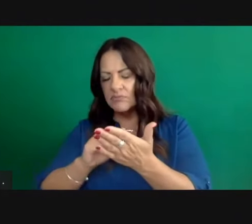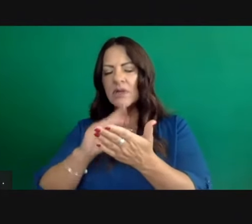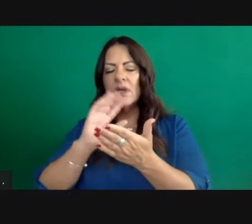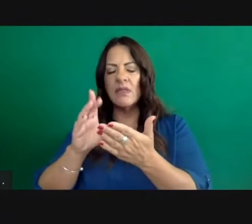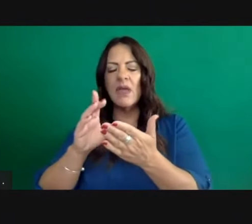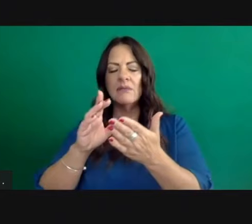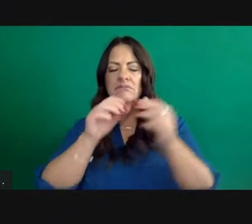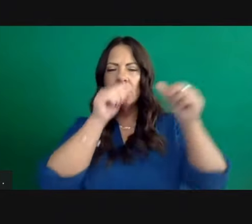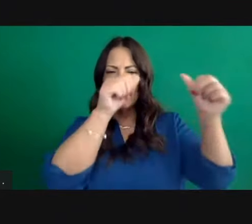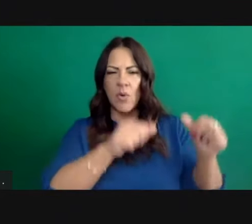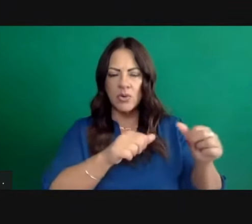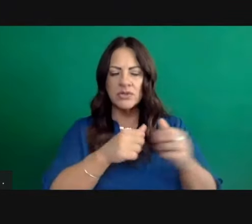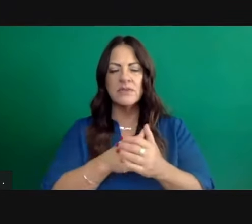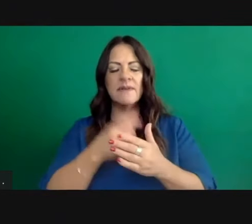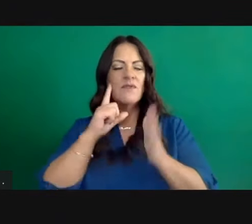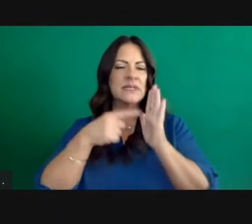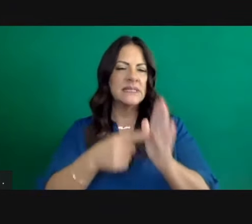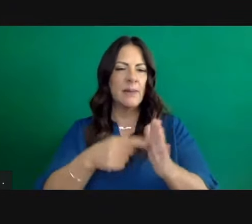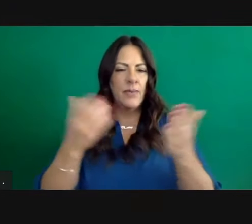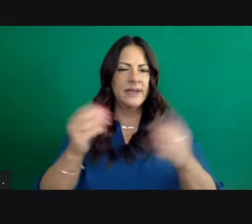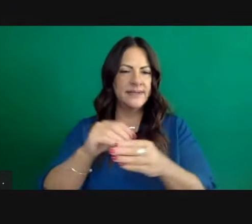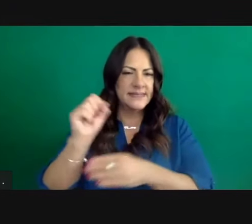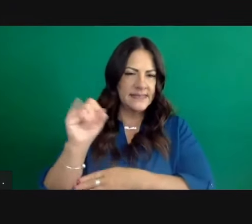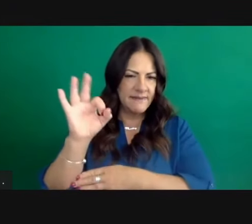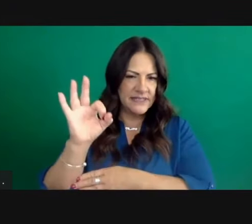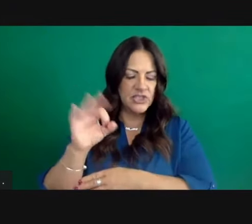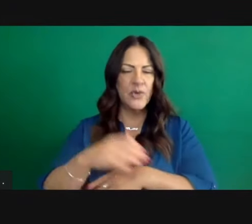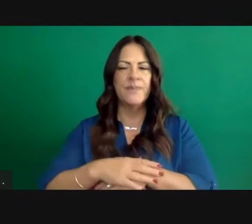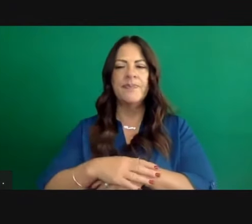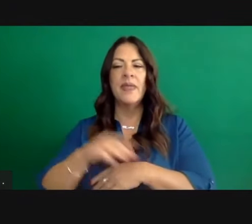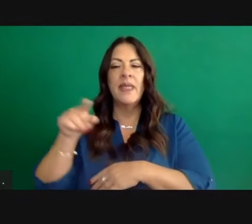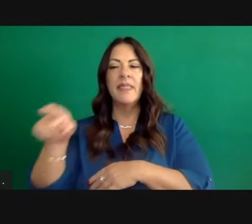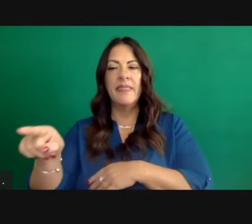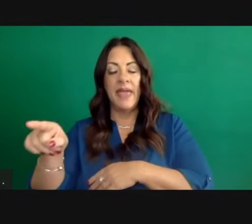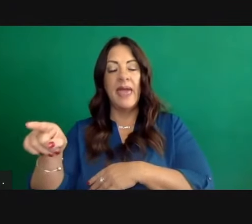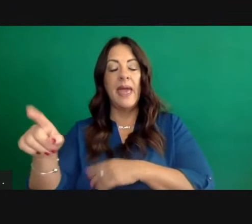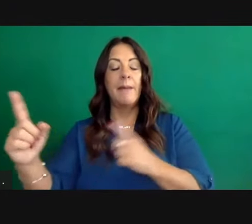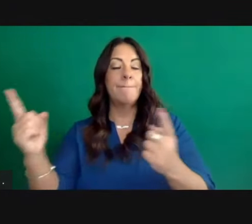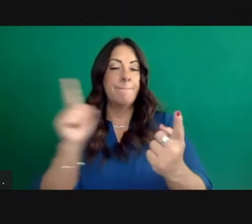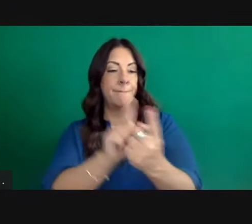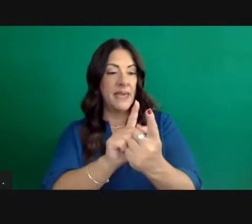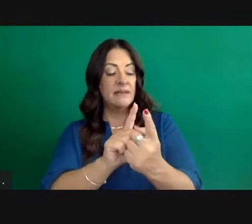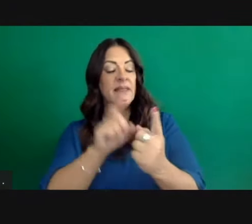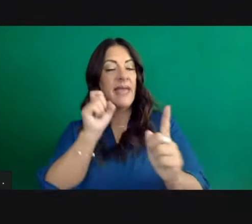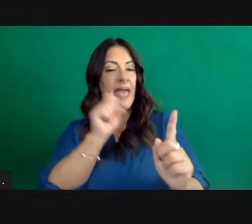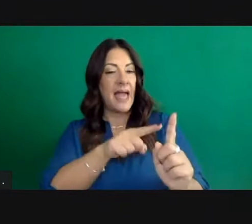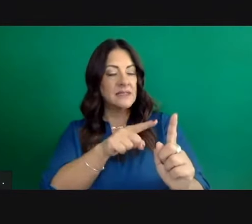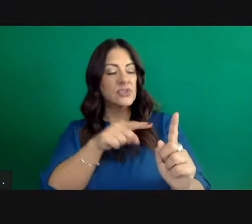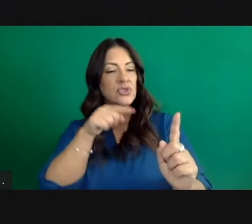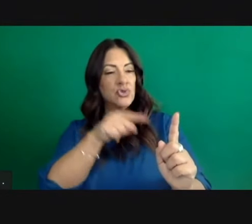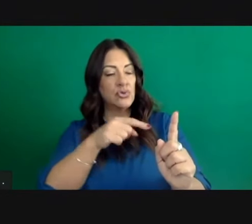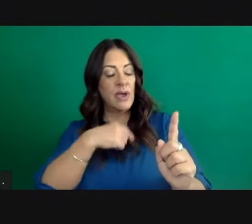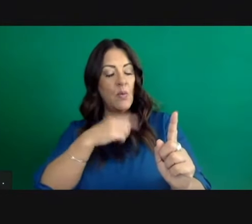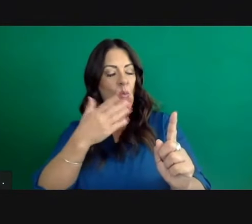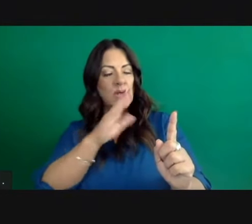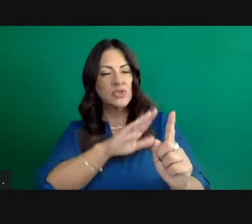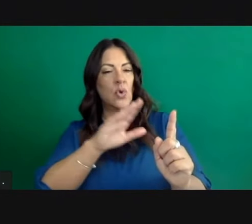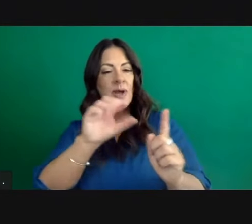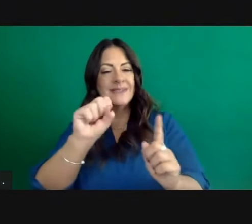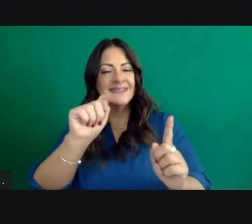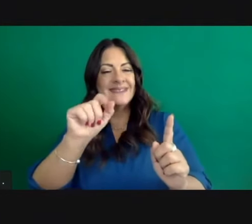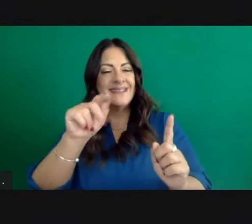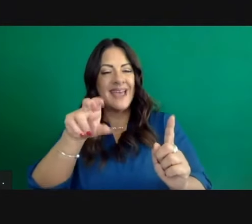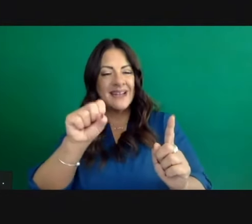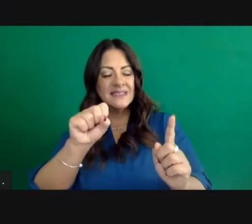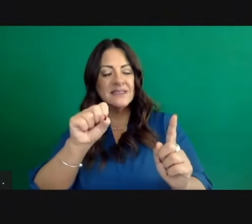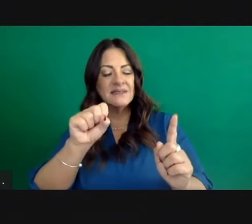for example, here in San Francisco, they ask about non-binary status, but they don't ask about sexual orientation. And so I wanted to